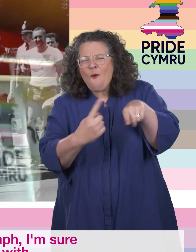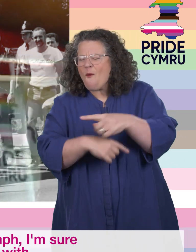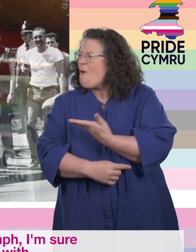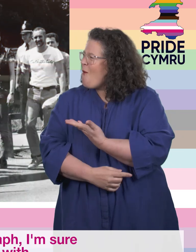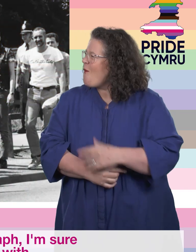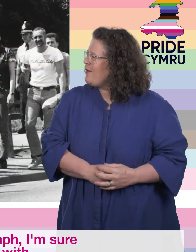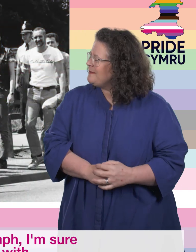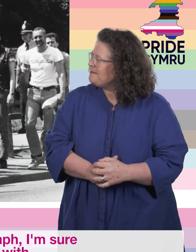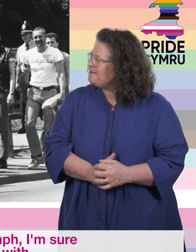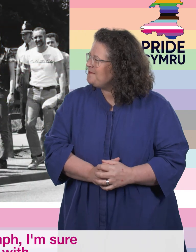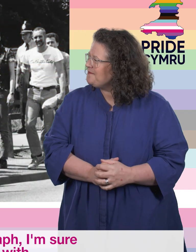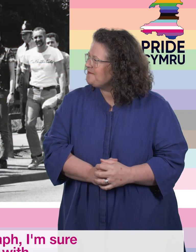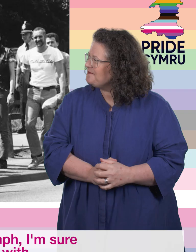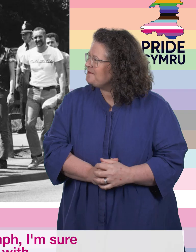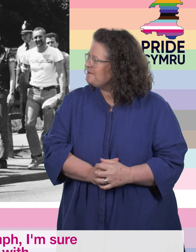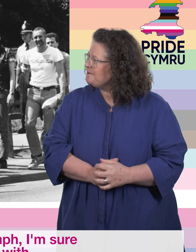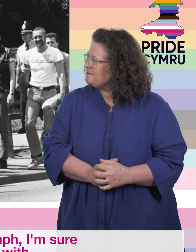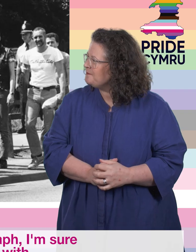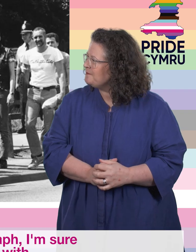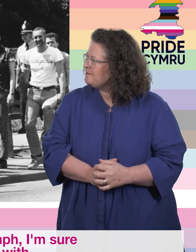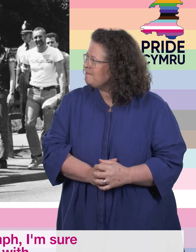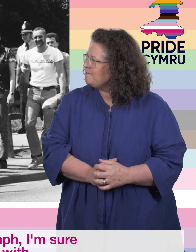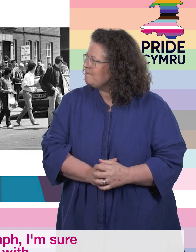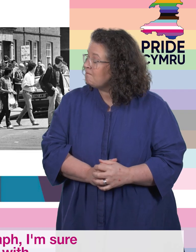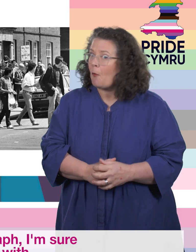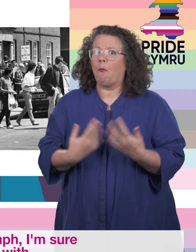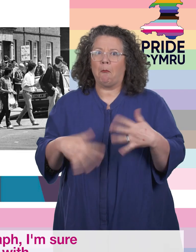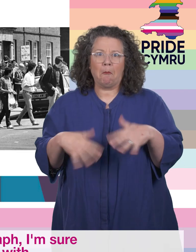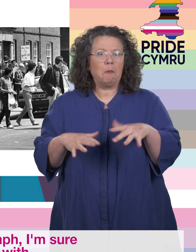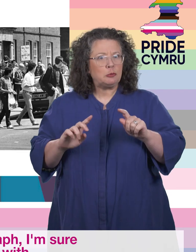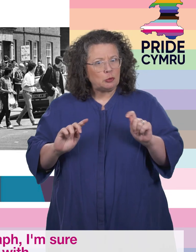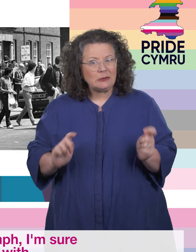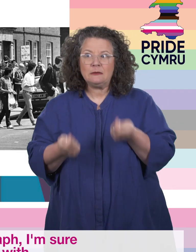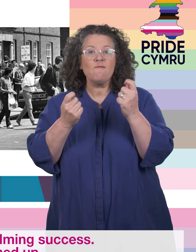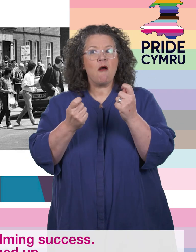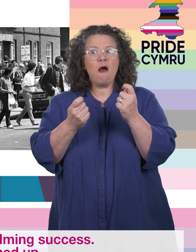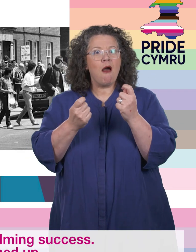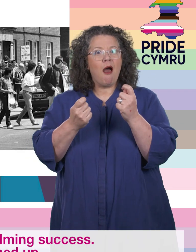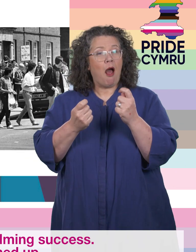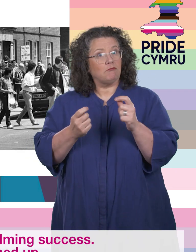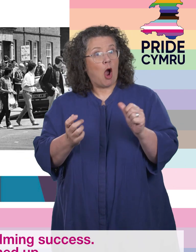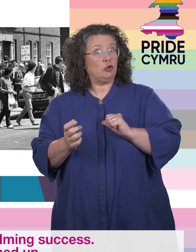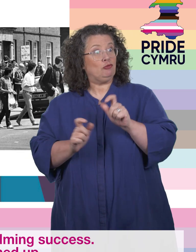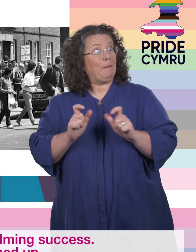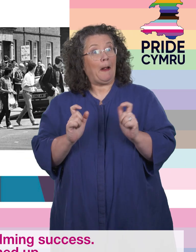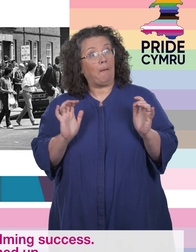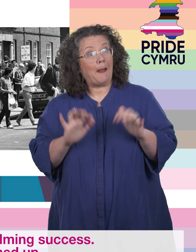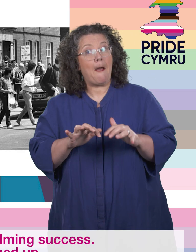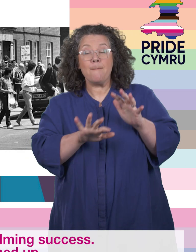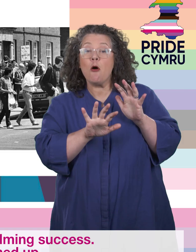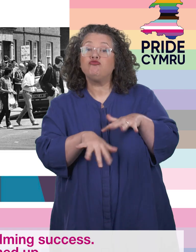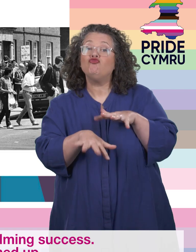That's the famous photograph that I'm sure everybody's familiar with. And apparently it was an overwhelming